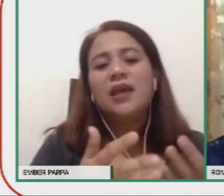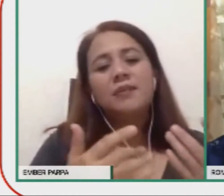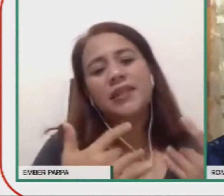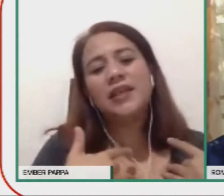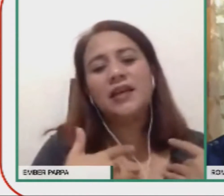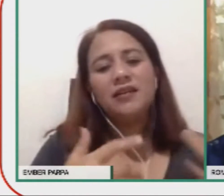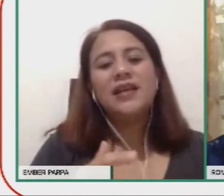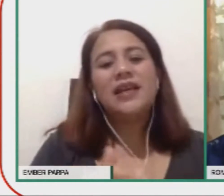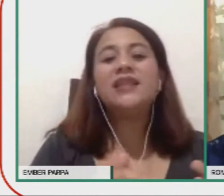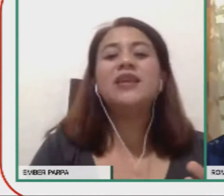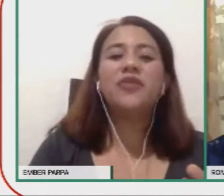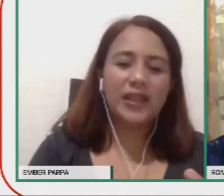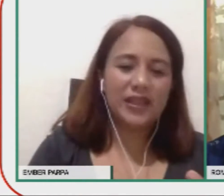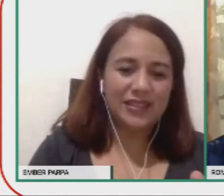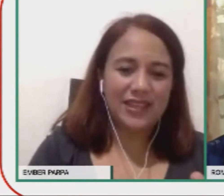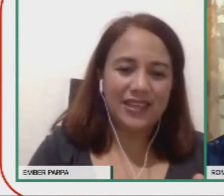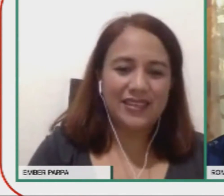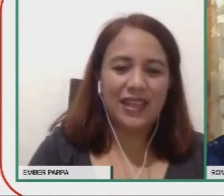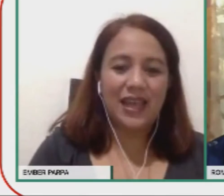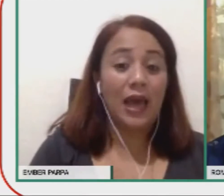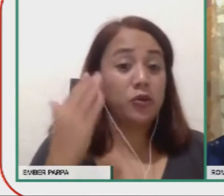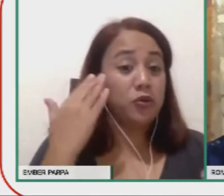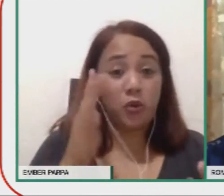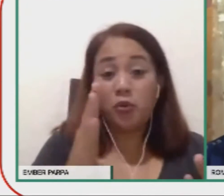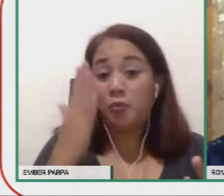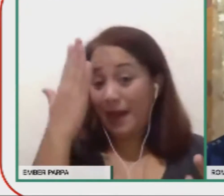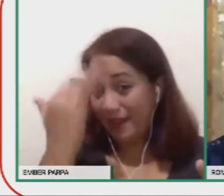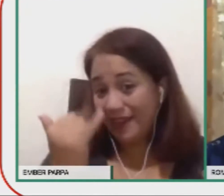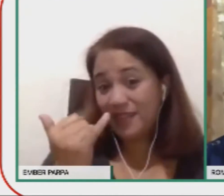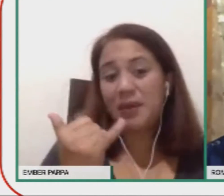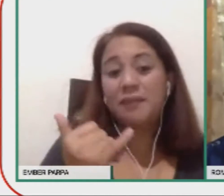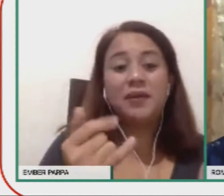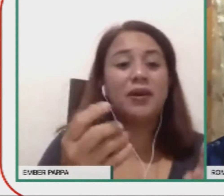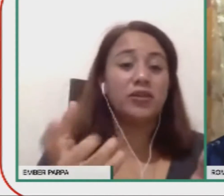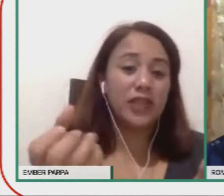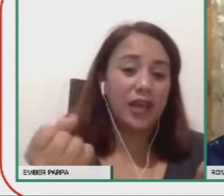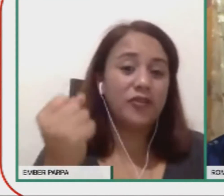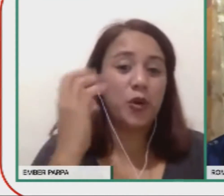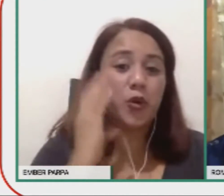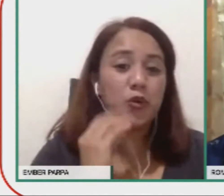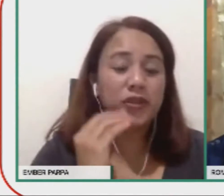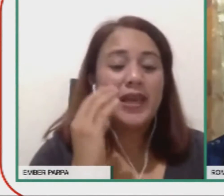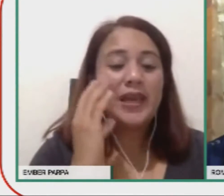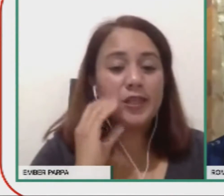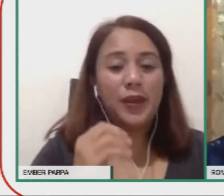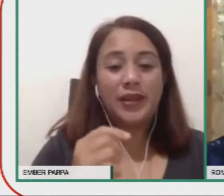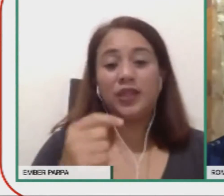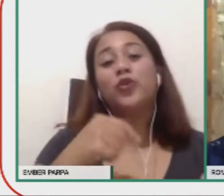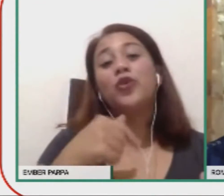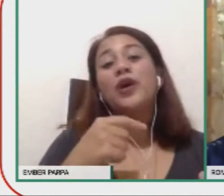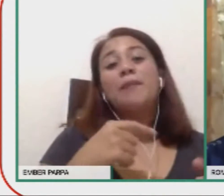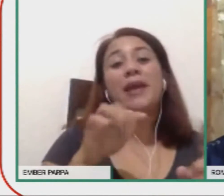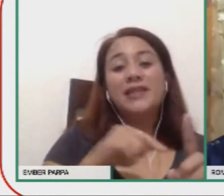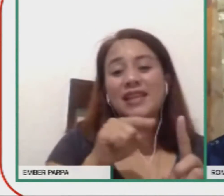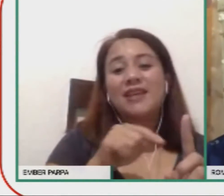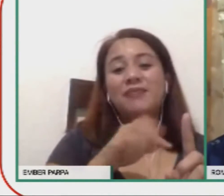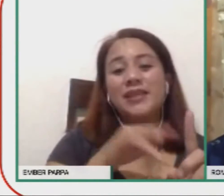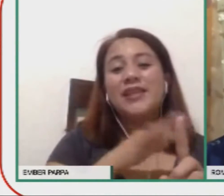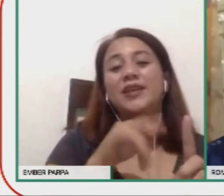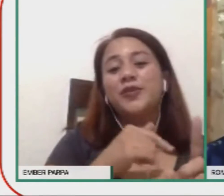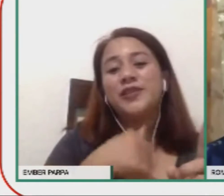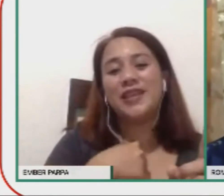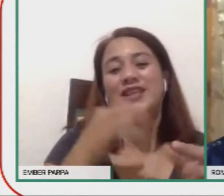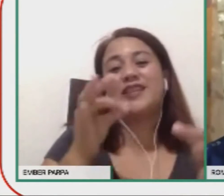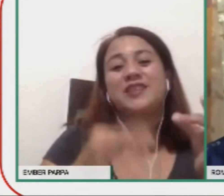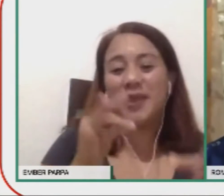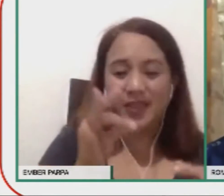na talagang indifferent lang talaga sila. I don't know bakit. Maybe because they have their own experience. Ito, based lang ito